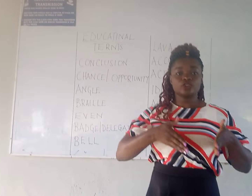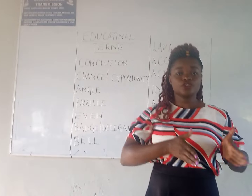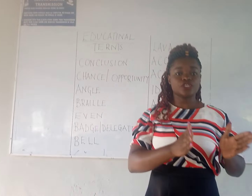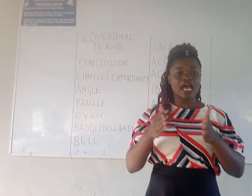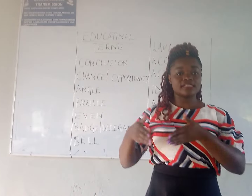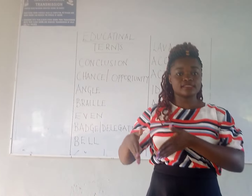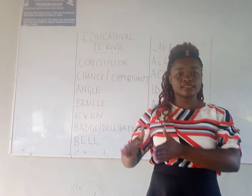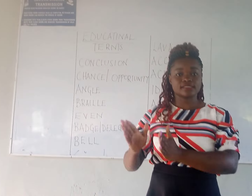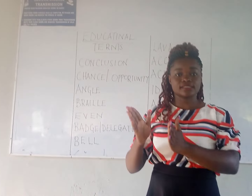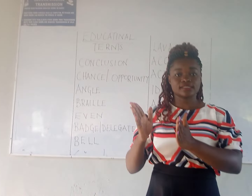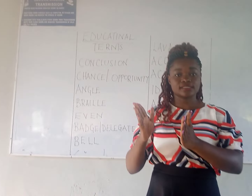Chance.